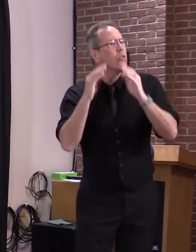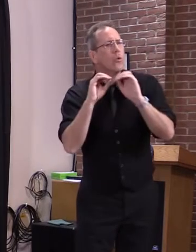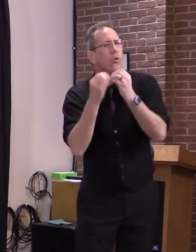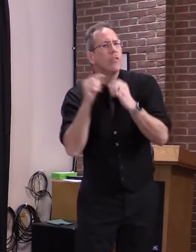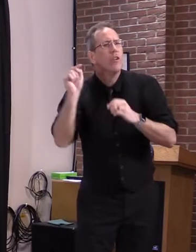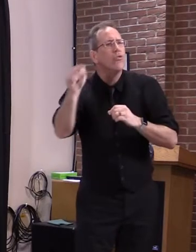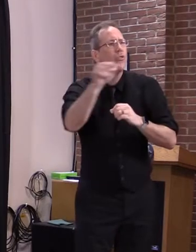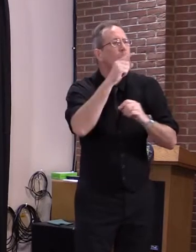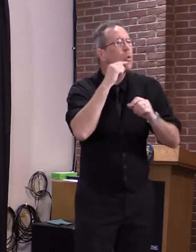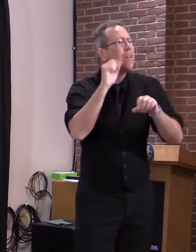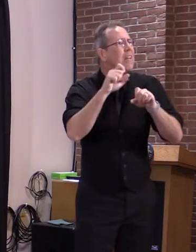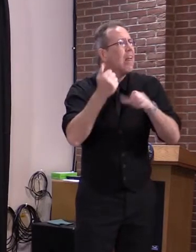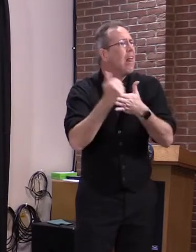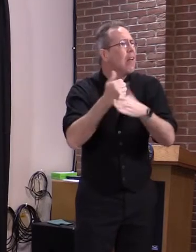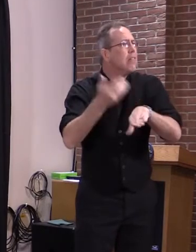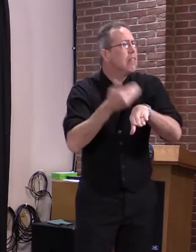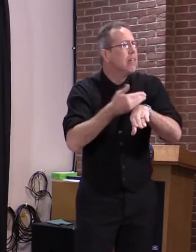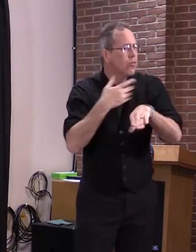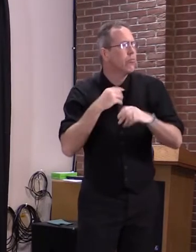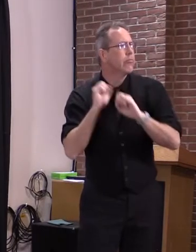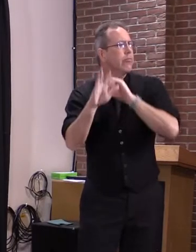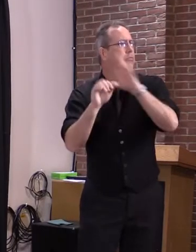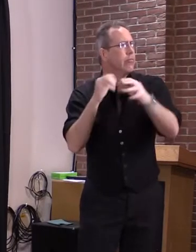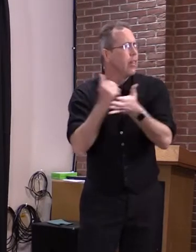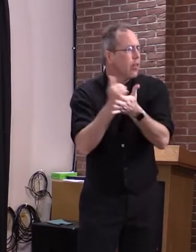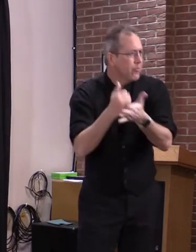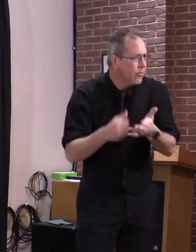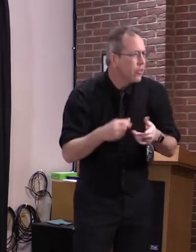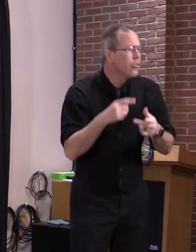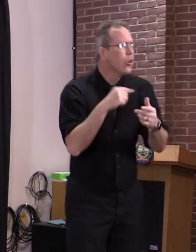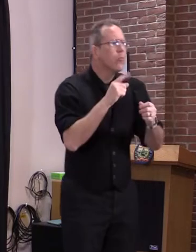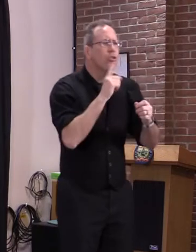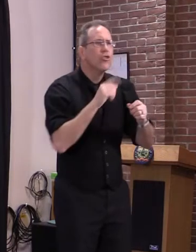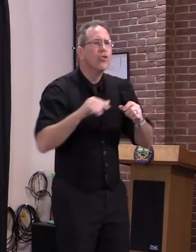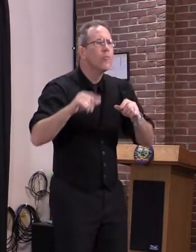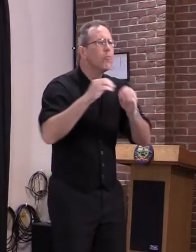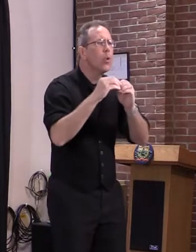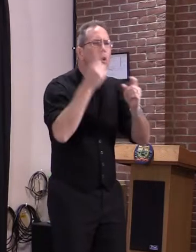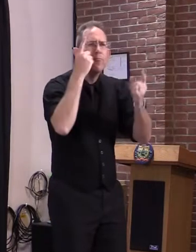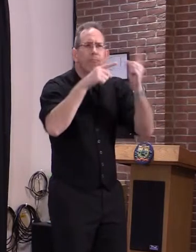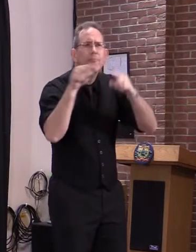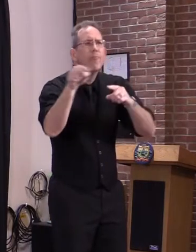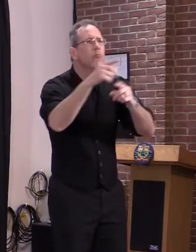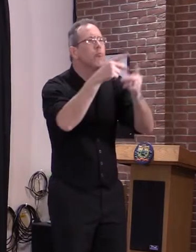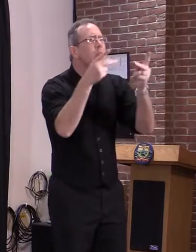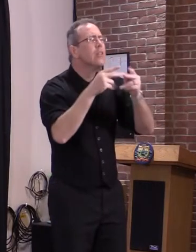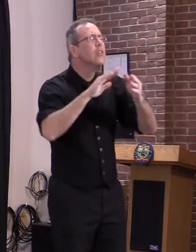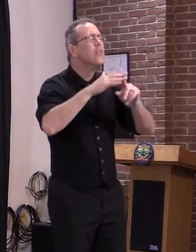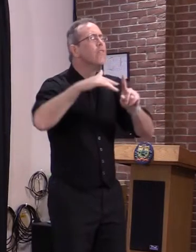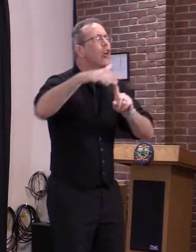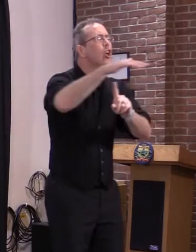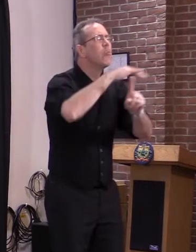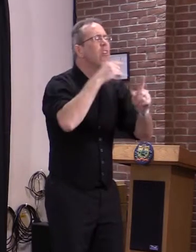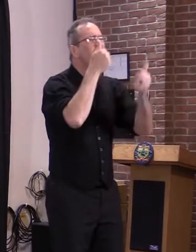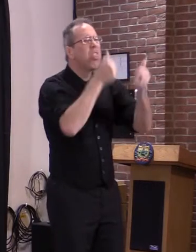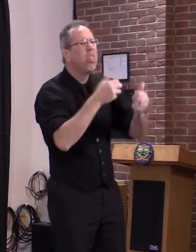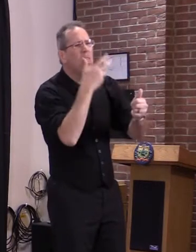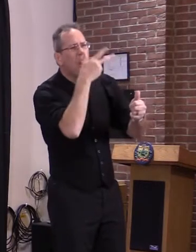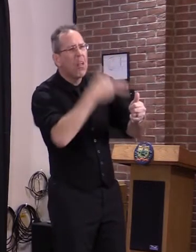and rehabilitate underperforming housing and land assets, and expand housing access to Vermonters and communities throughout the